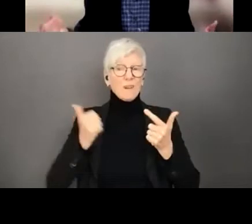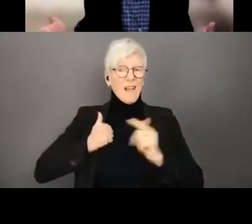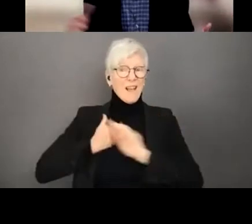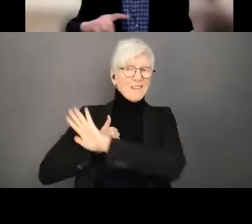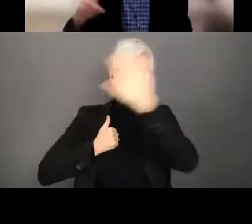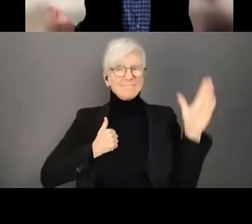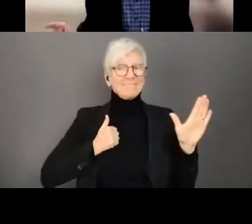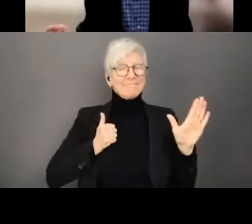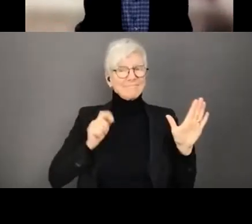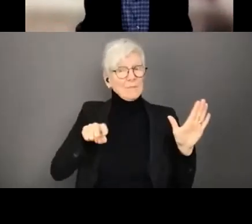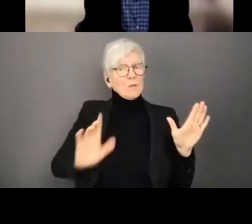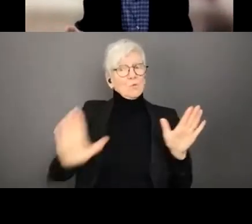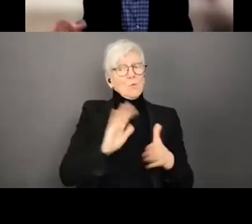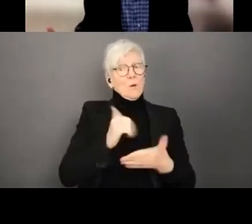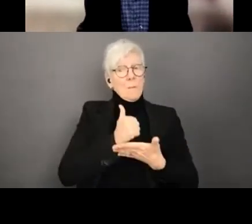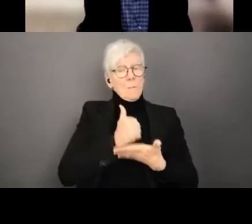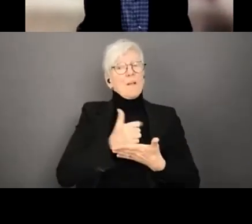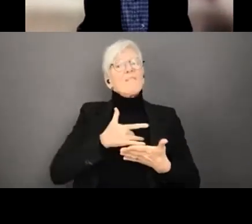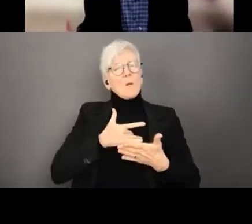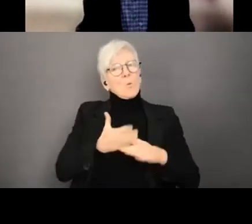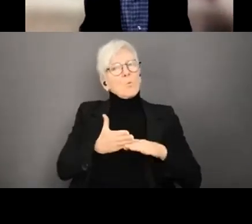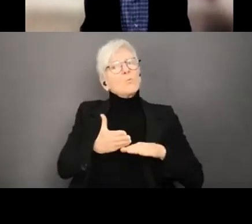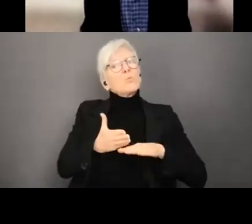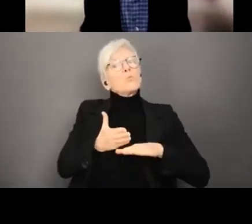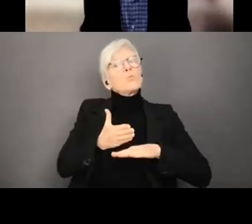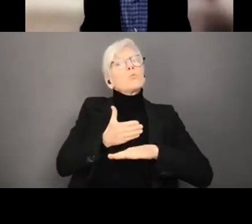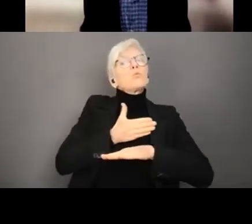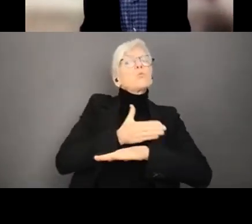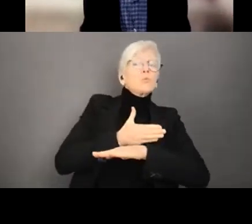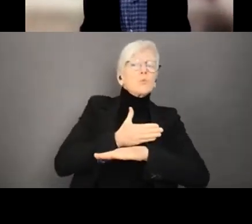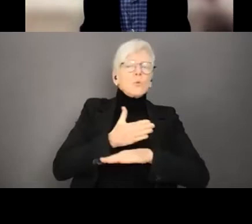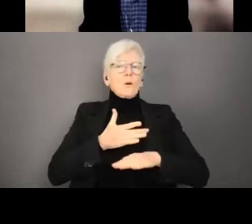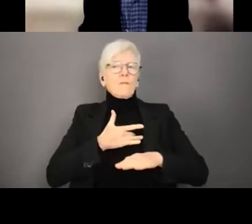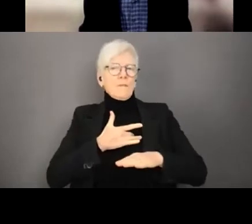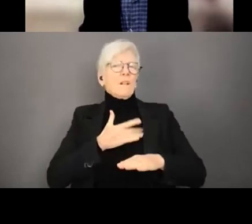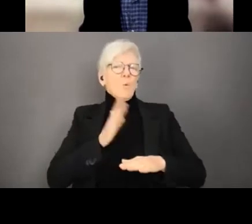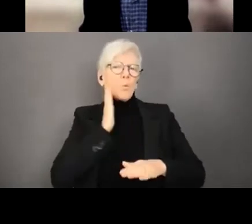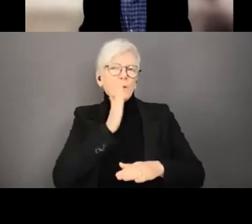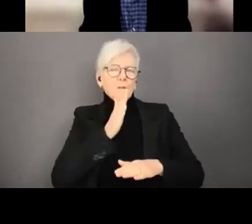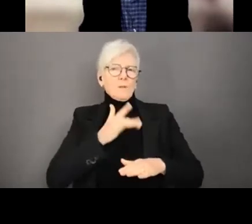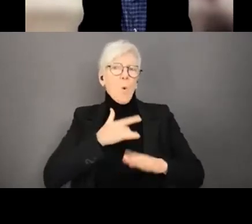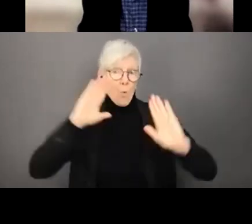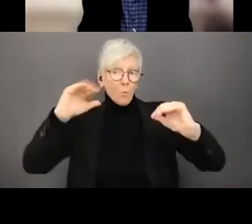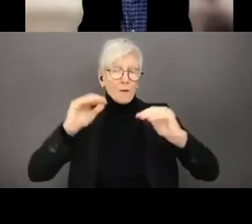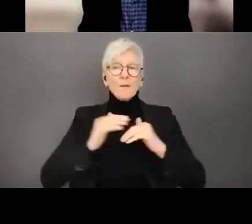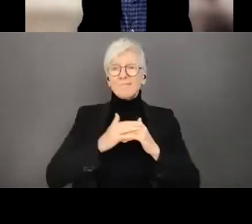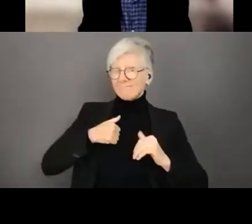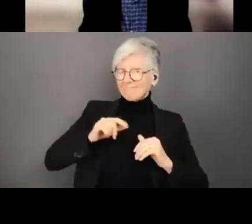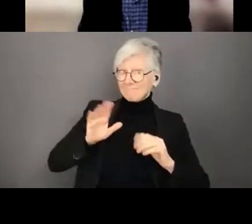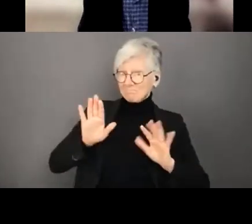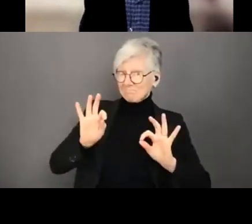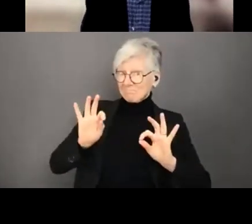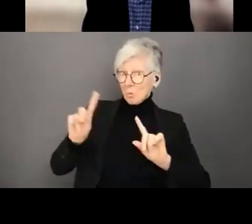hopefully we'll see the needle change in a more positive direction. I'm not sure if I answered your question or not, but that's what I have at this